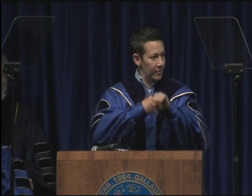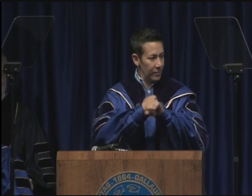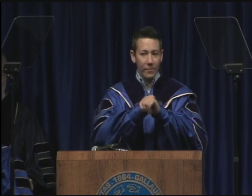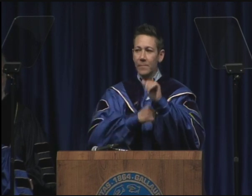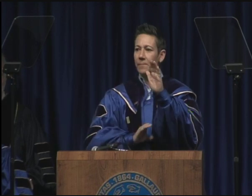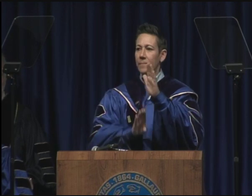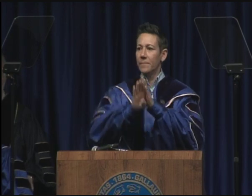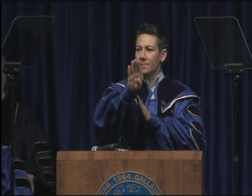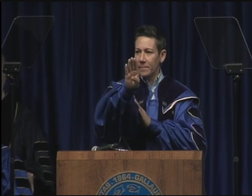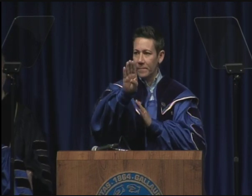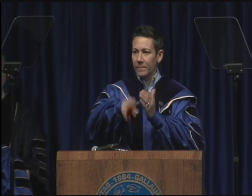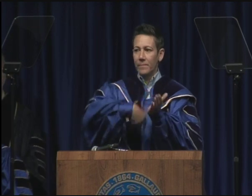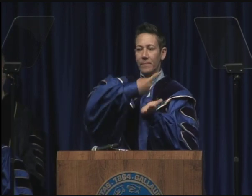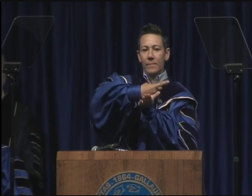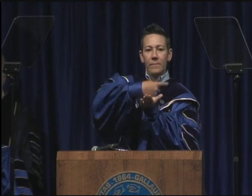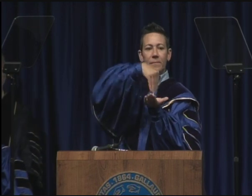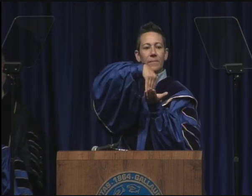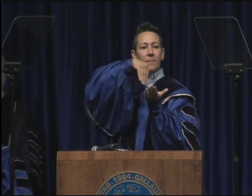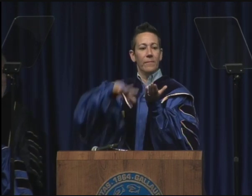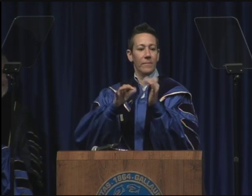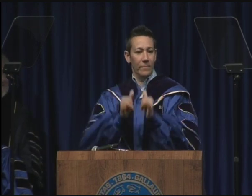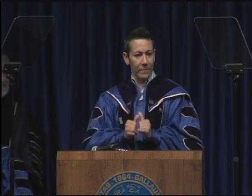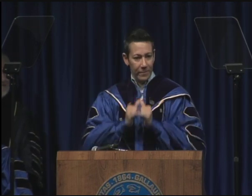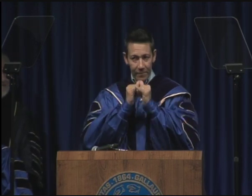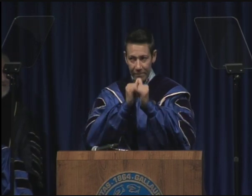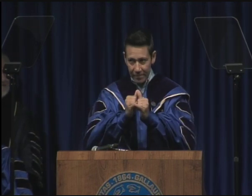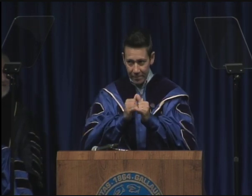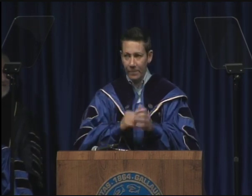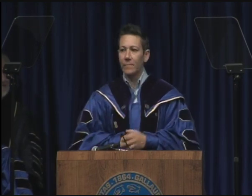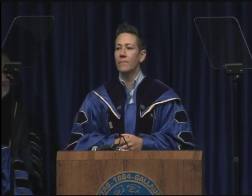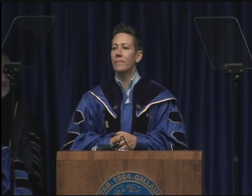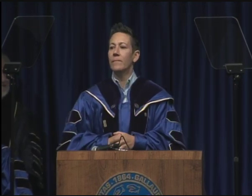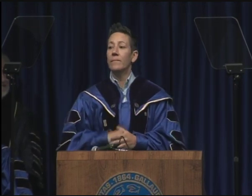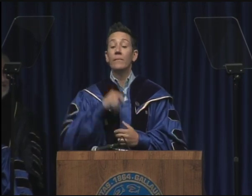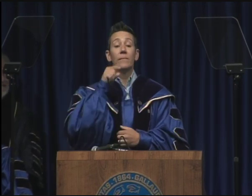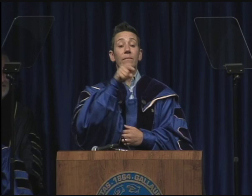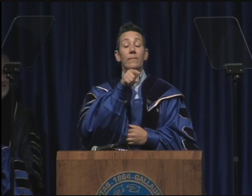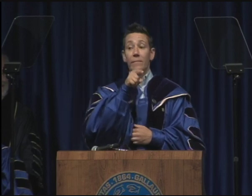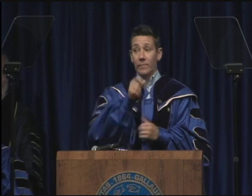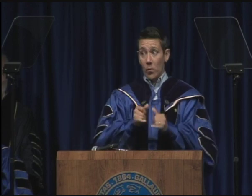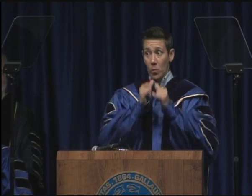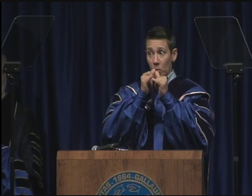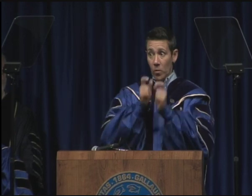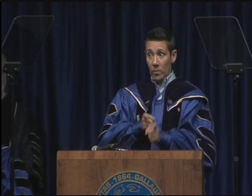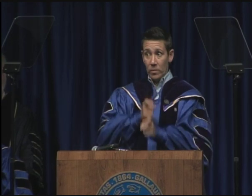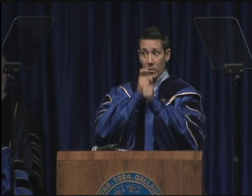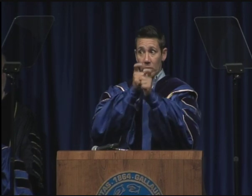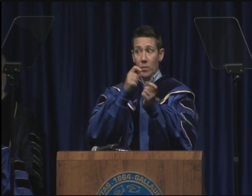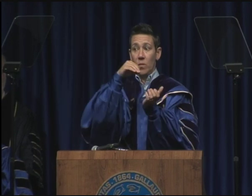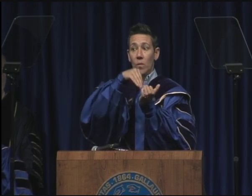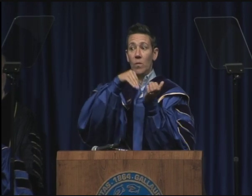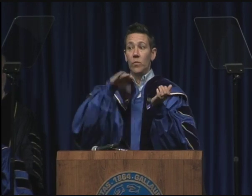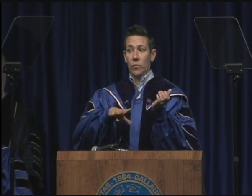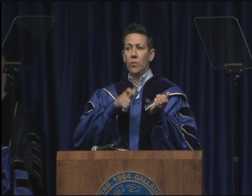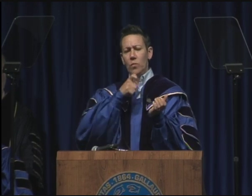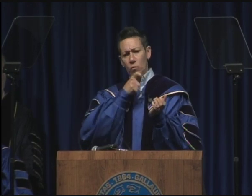Outstanding International Development Graduate Student Award. This award is presented to a student who